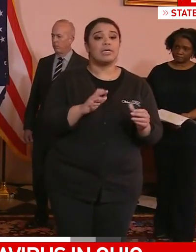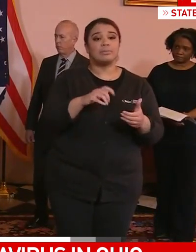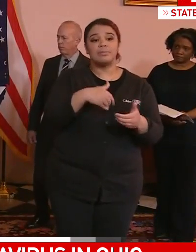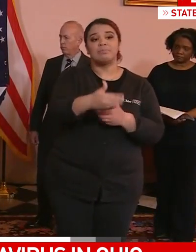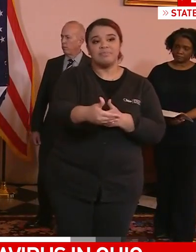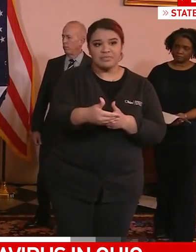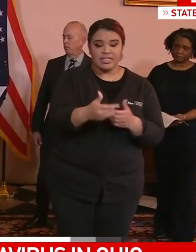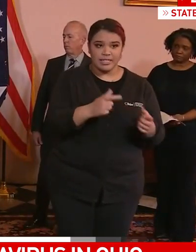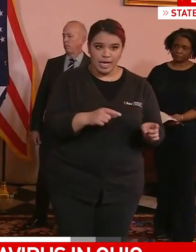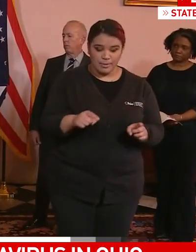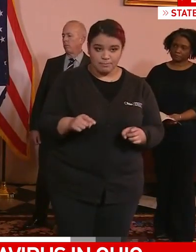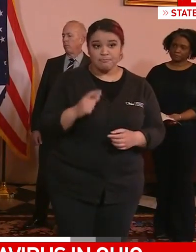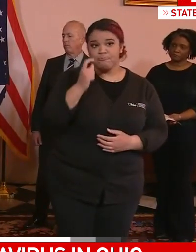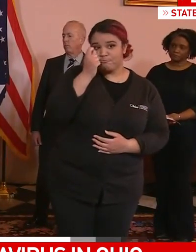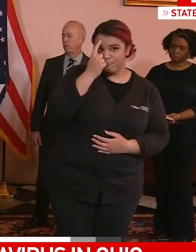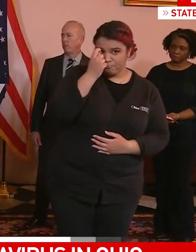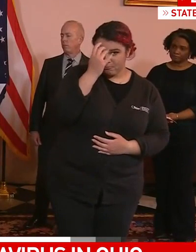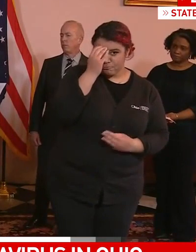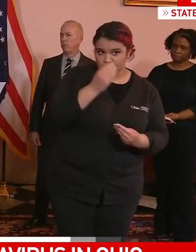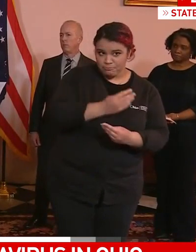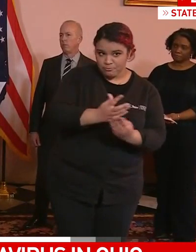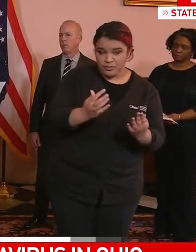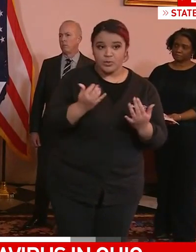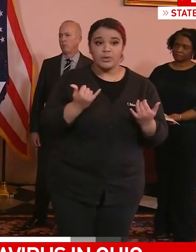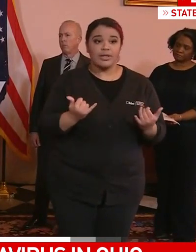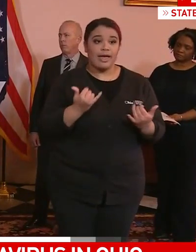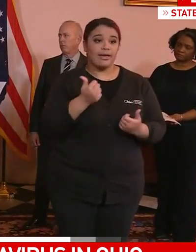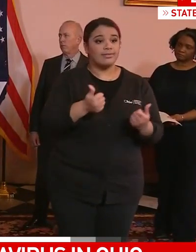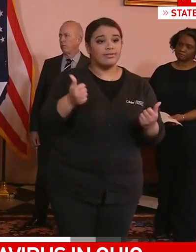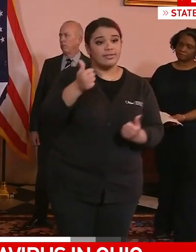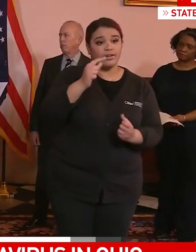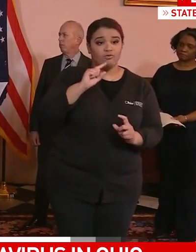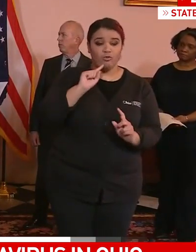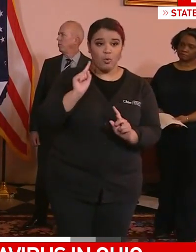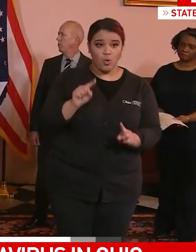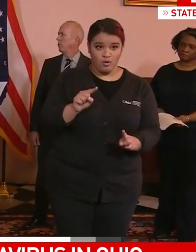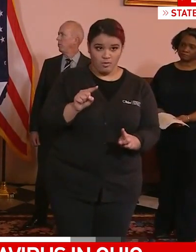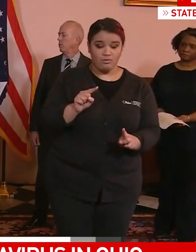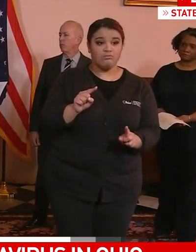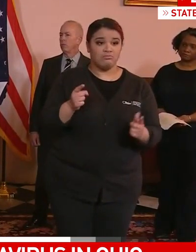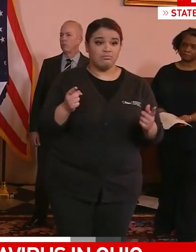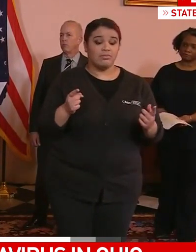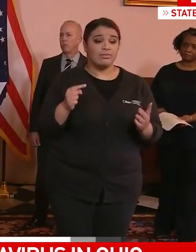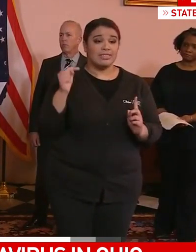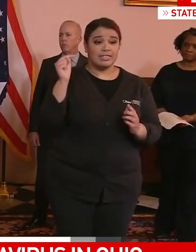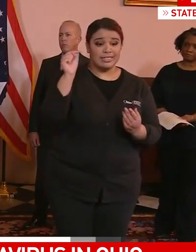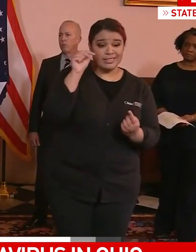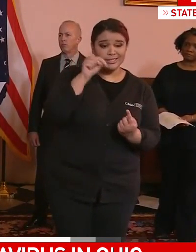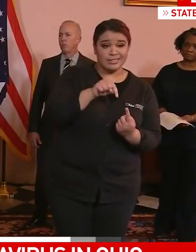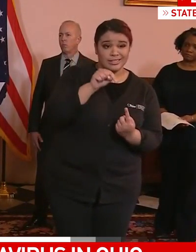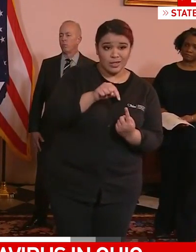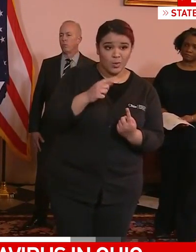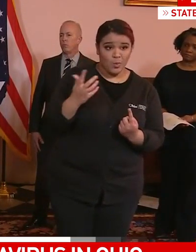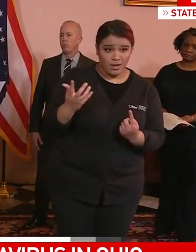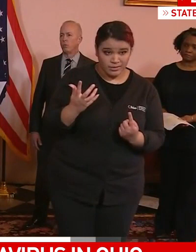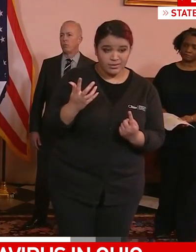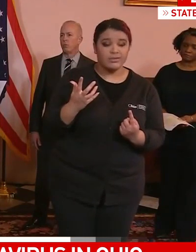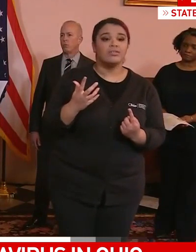going to be issuing an order today that is compliant and is